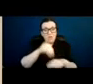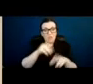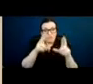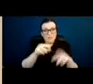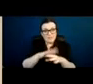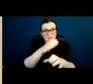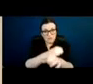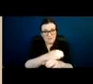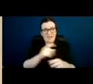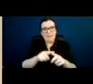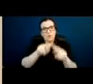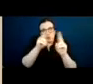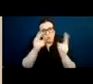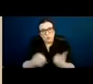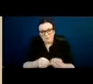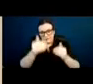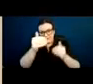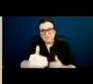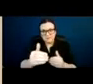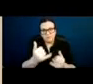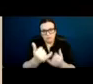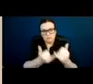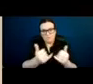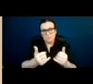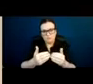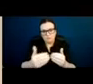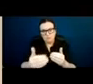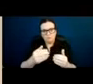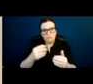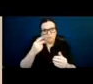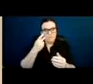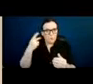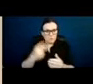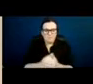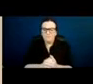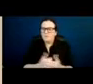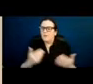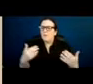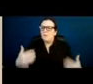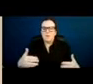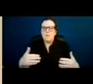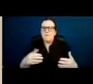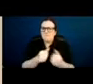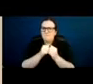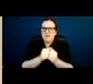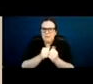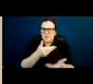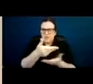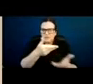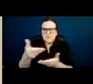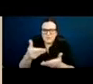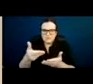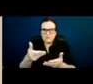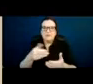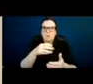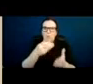the Universal Periodic Review. Those consultations proved very valuable generally but in the specific context of